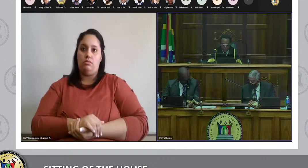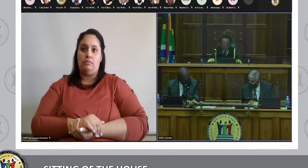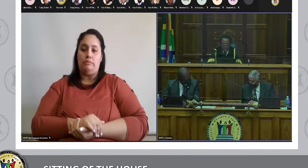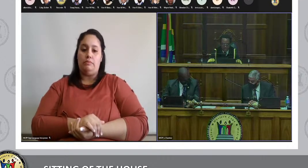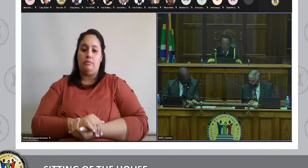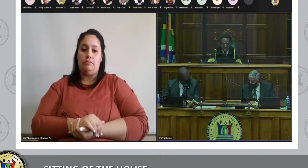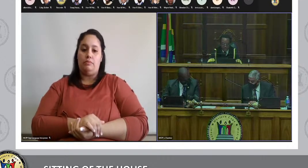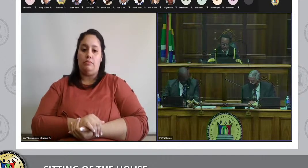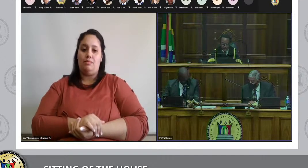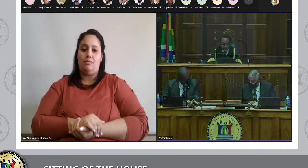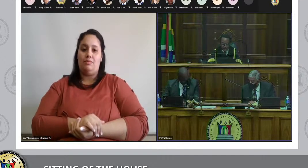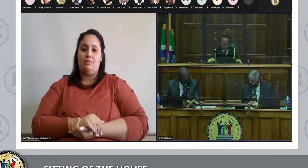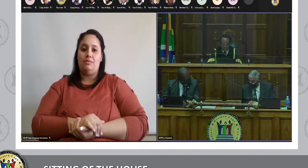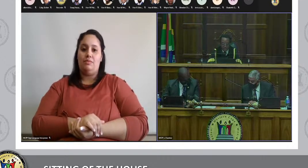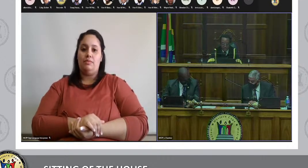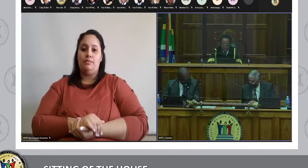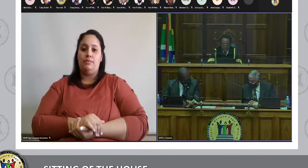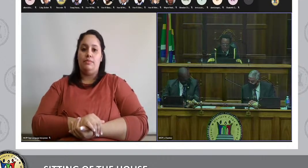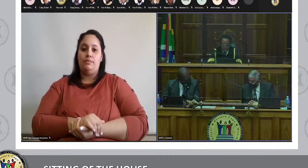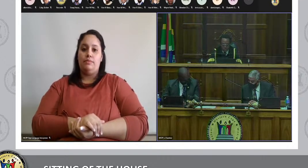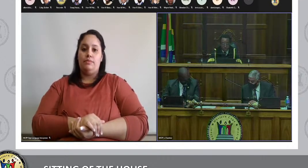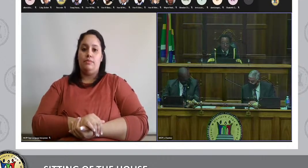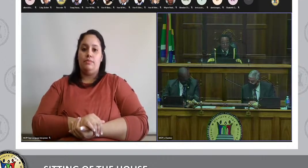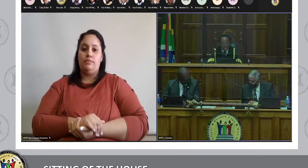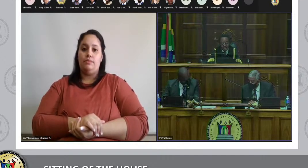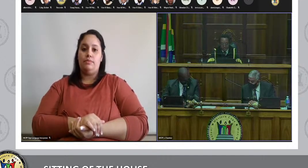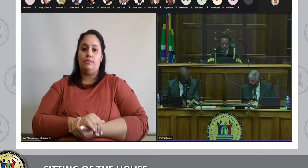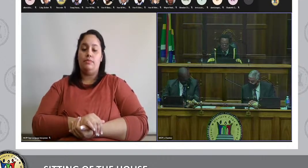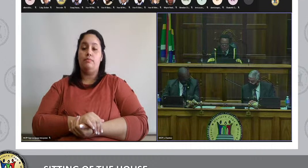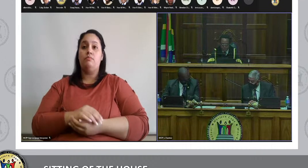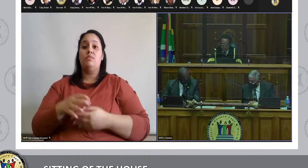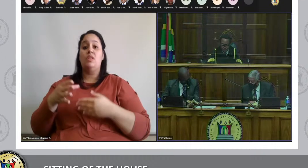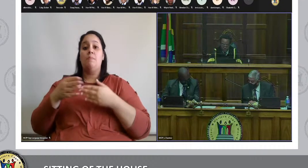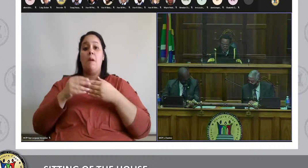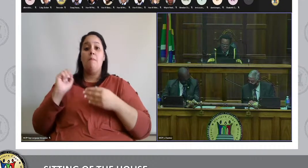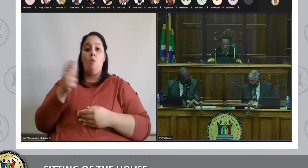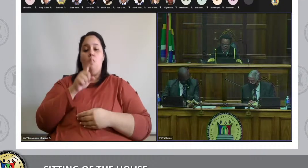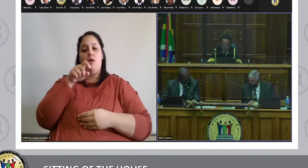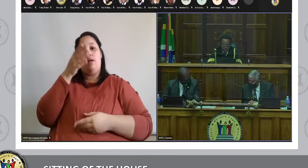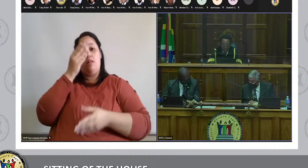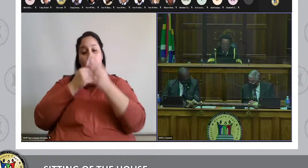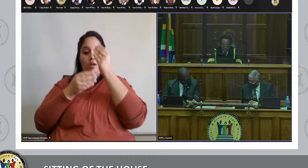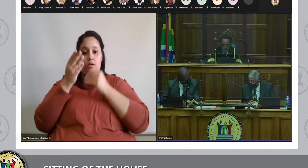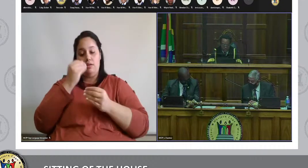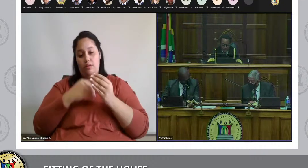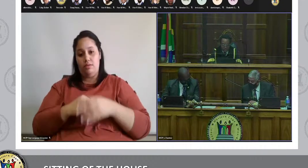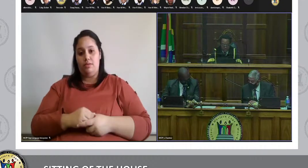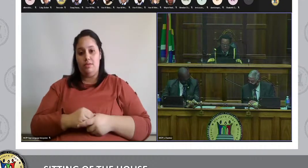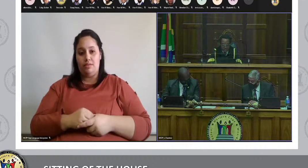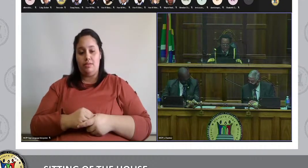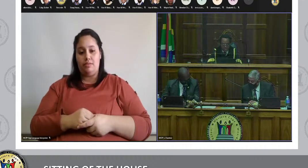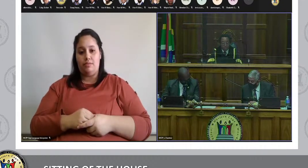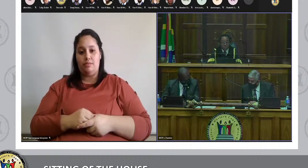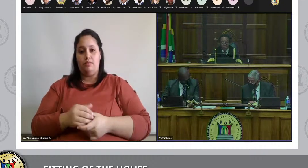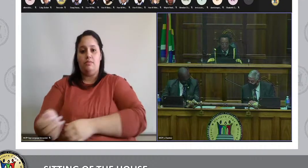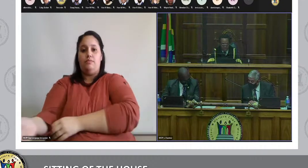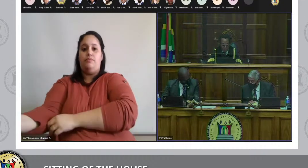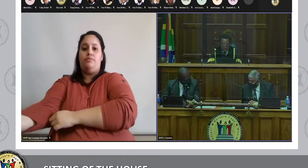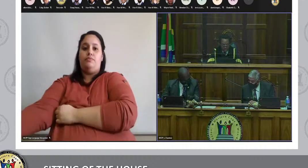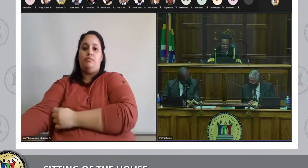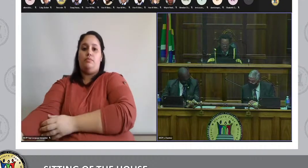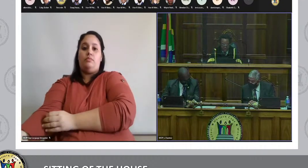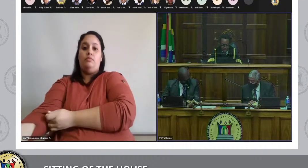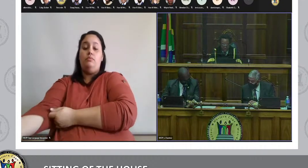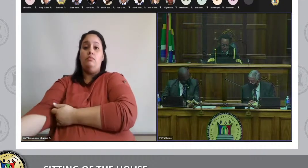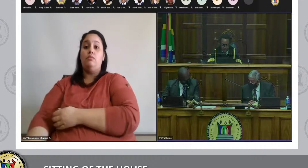I trust that as members, you will learn. In fact, in this case, Honorable